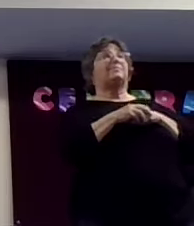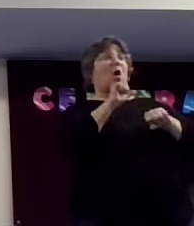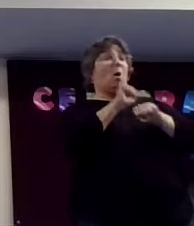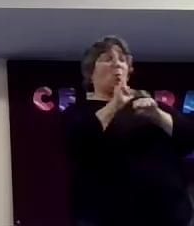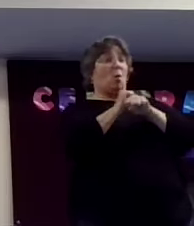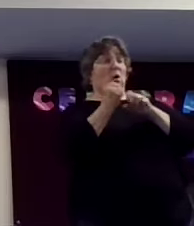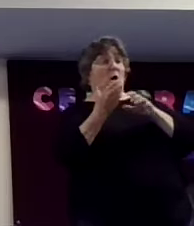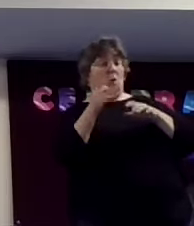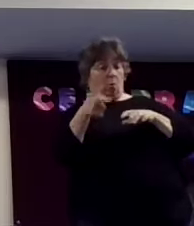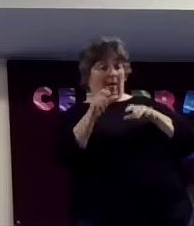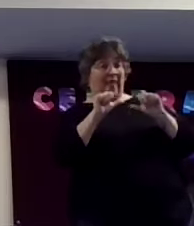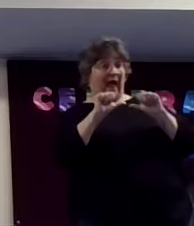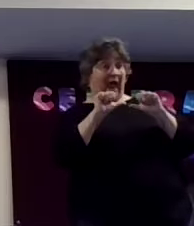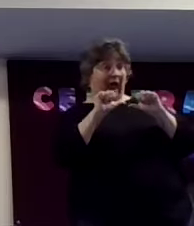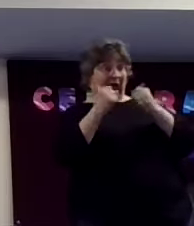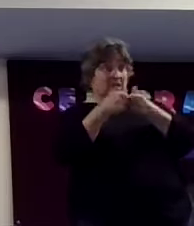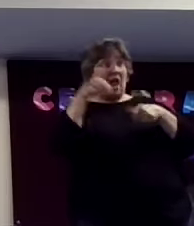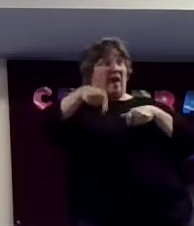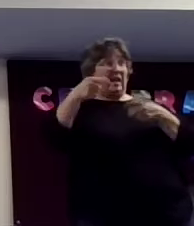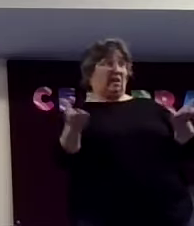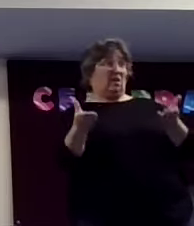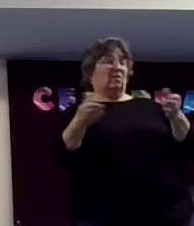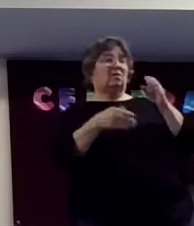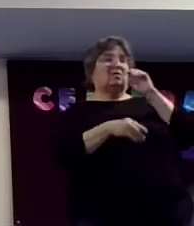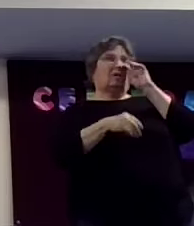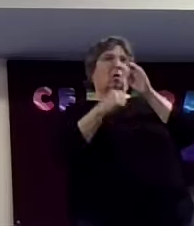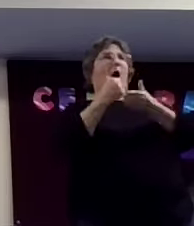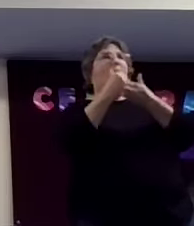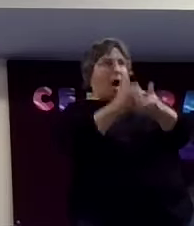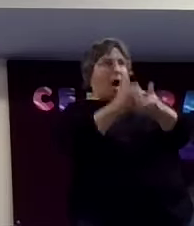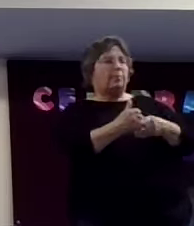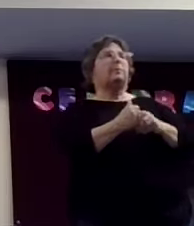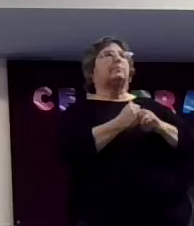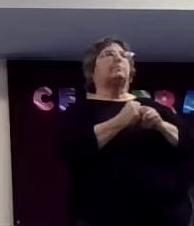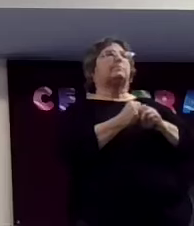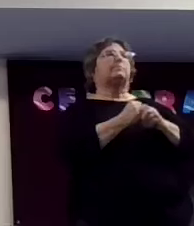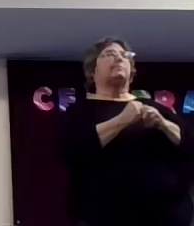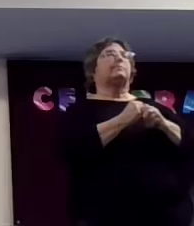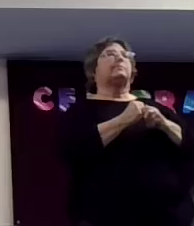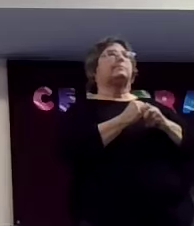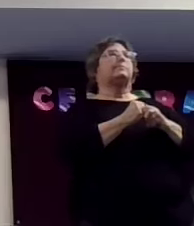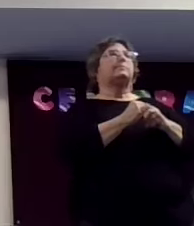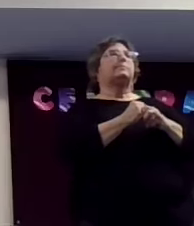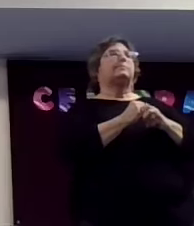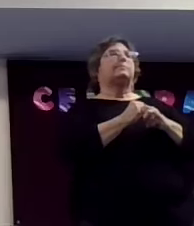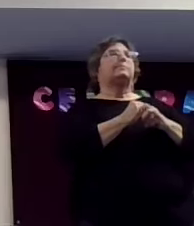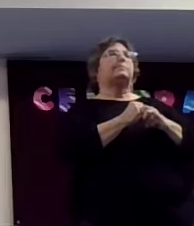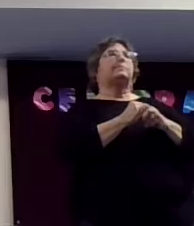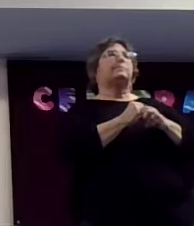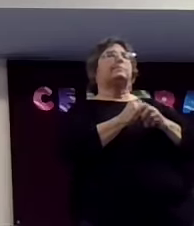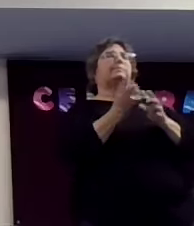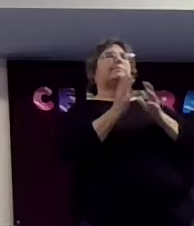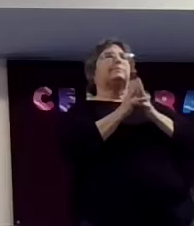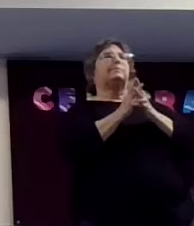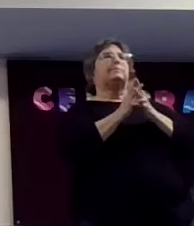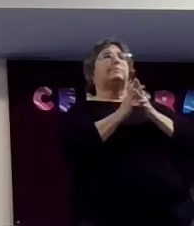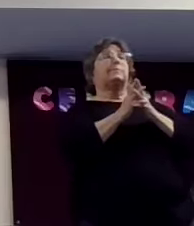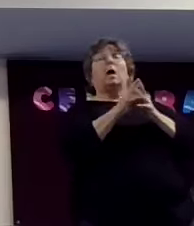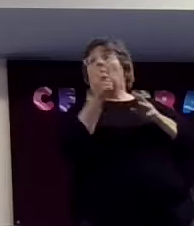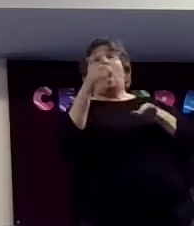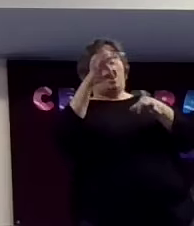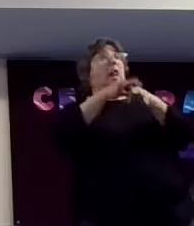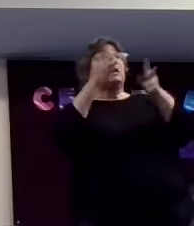working through agencies like this will help. But additionally, any